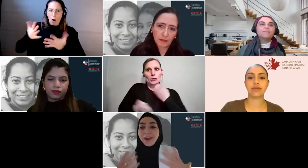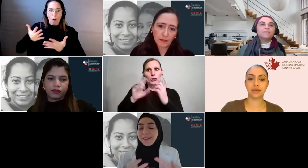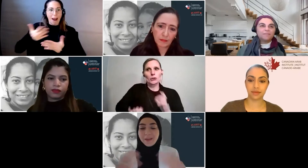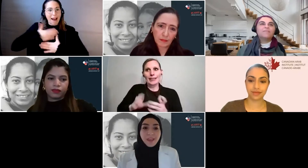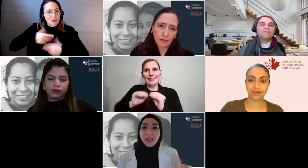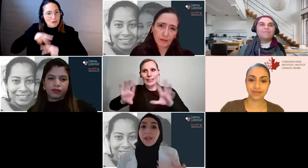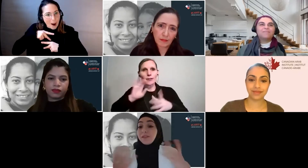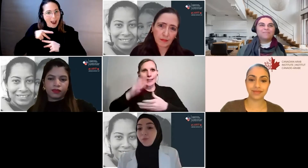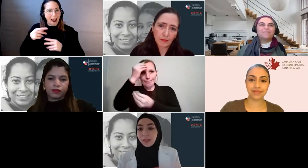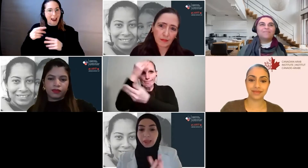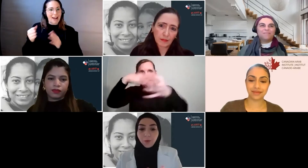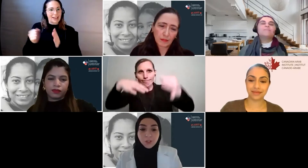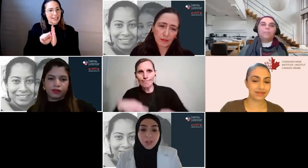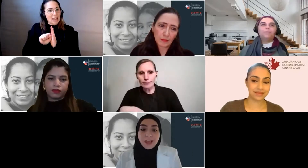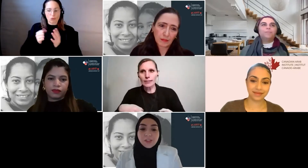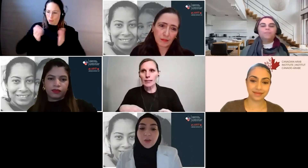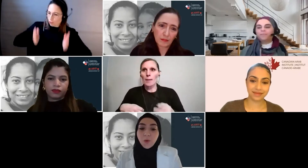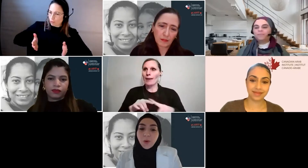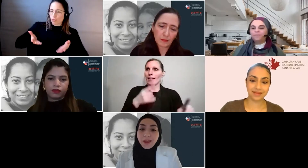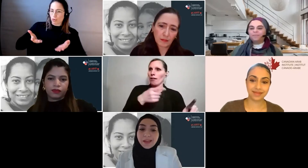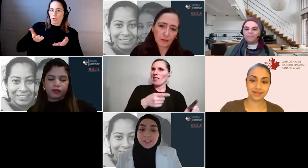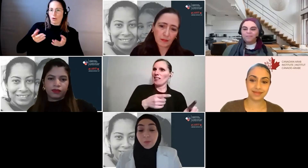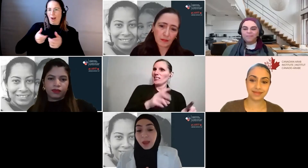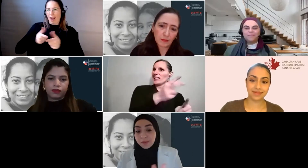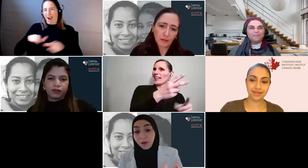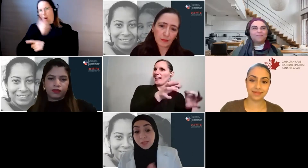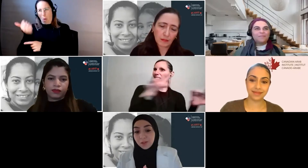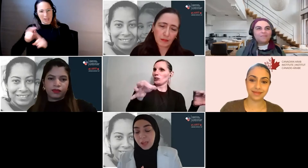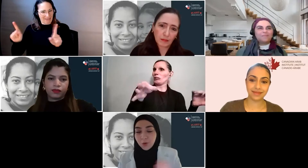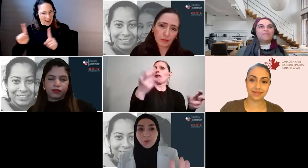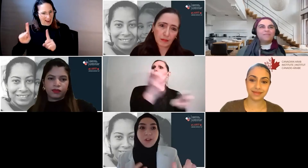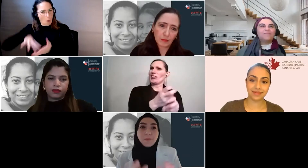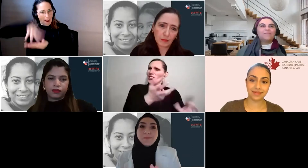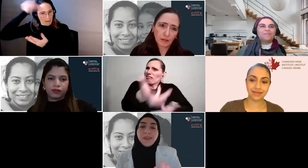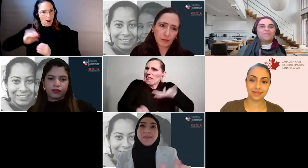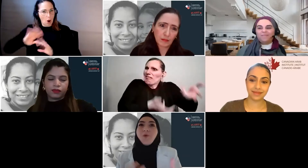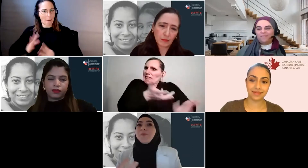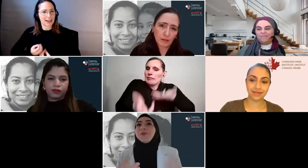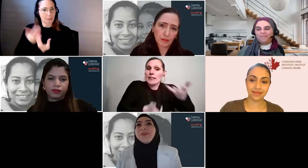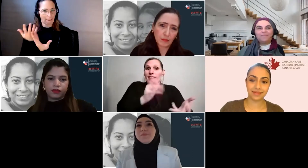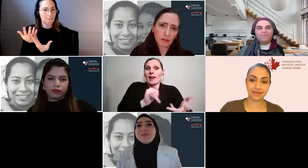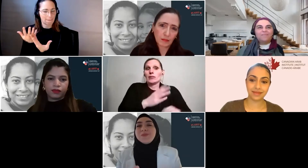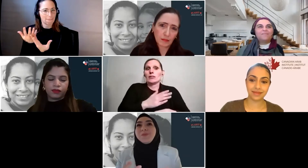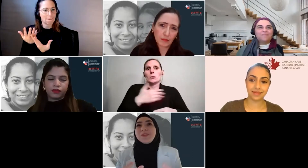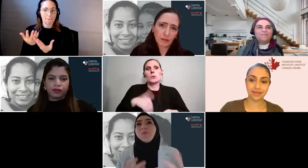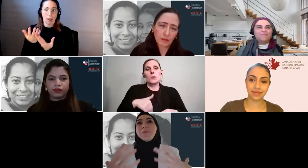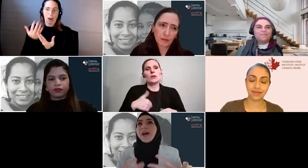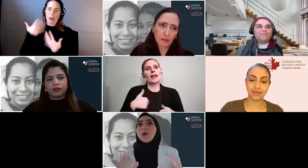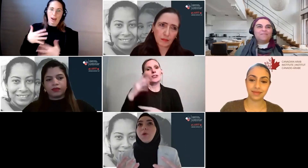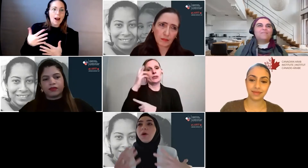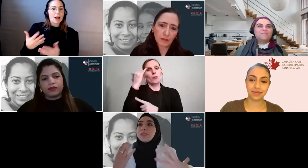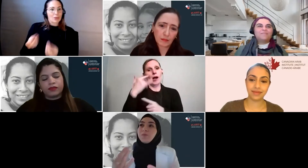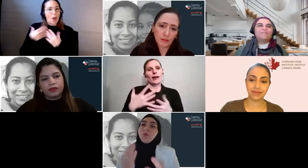joy in a different language. So that was huge. That what motivated me to be